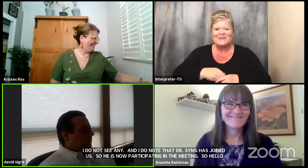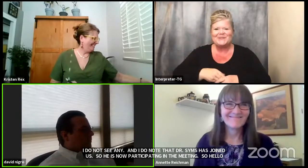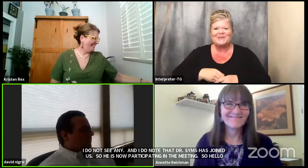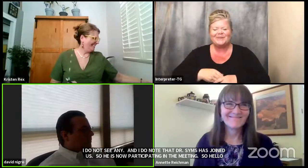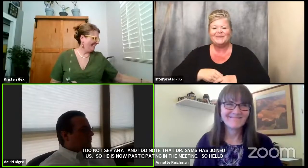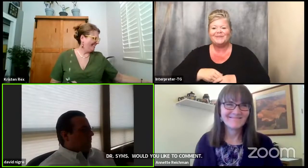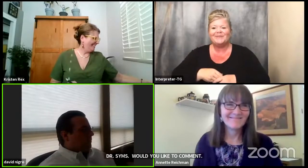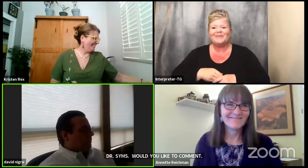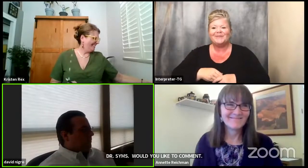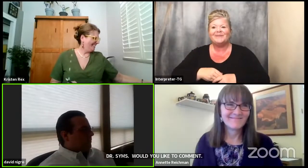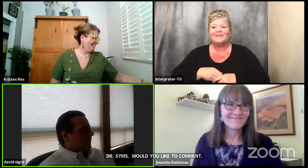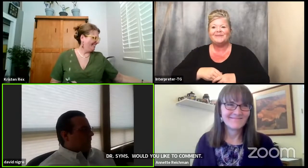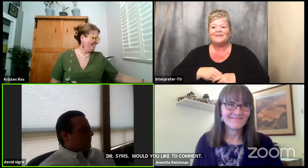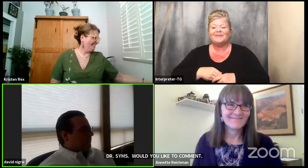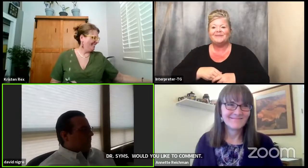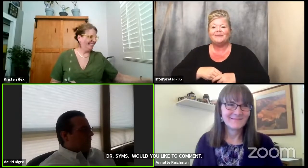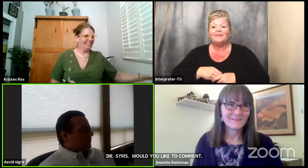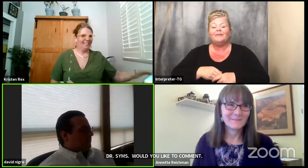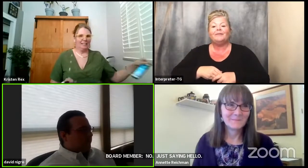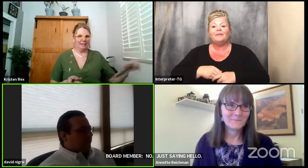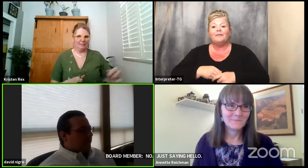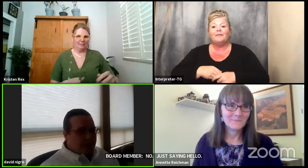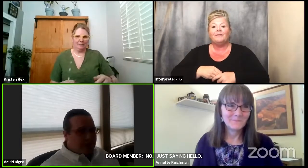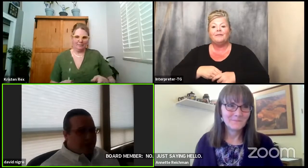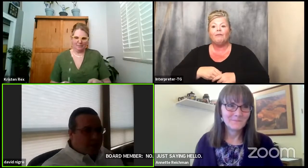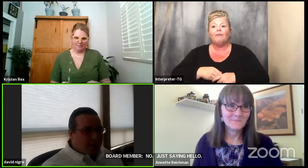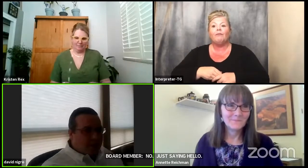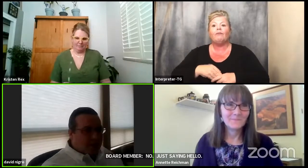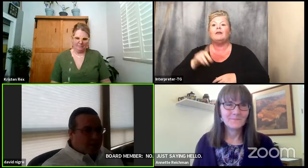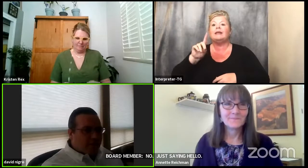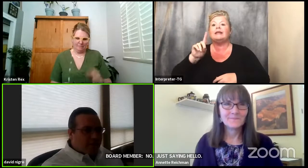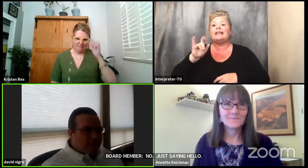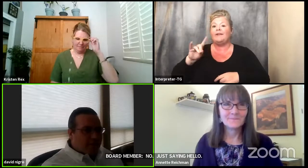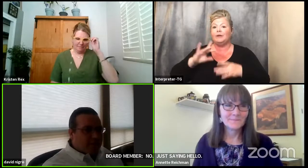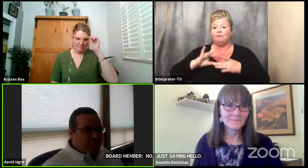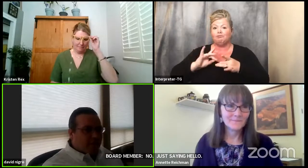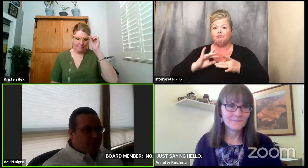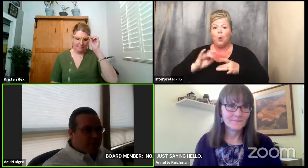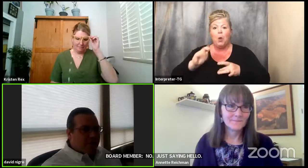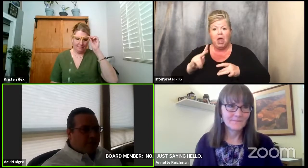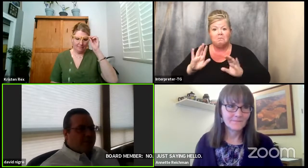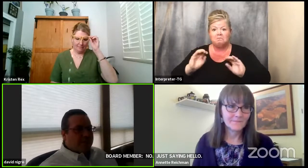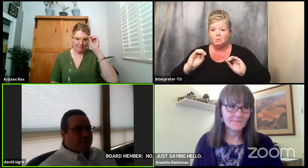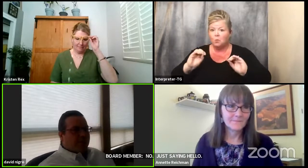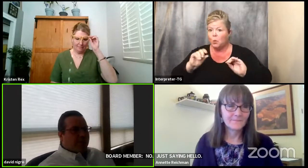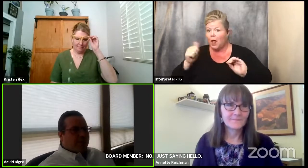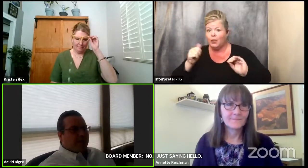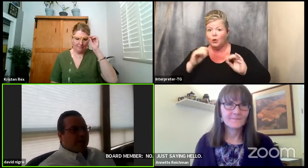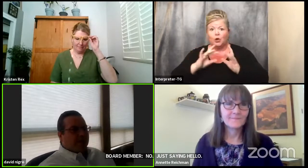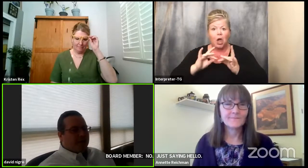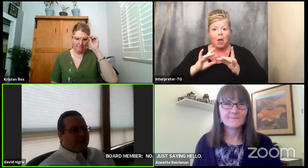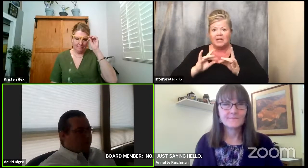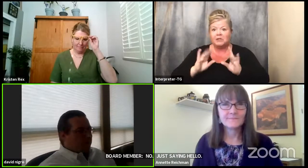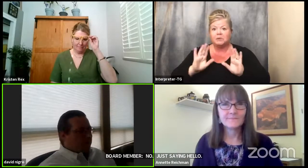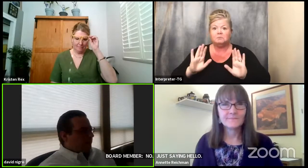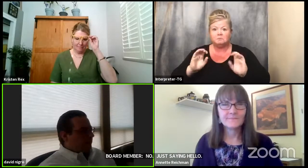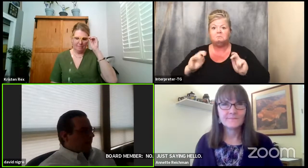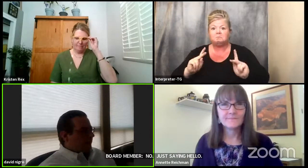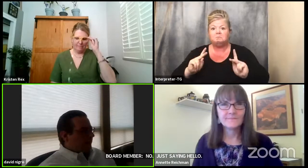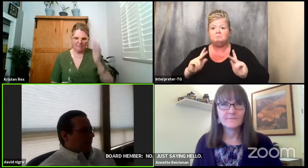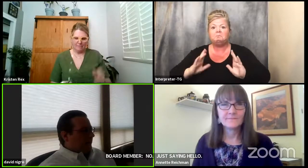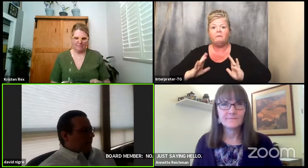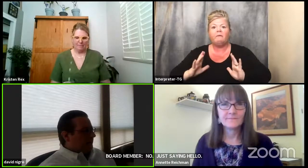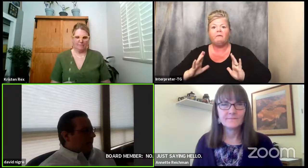From my, if seeing no other comments on this one, I would like to